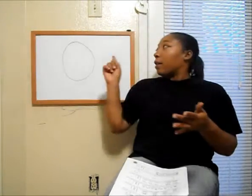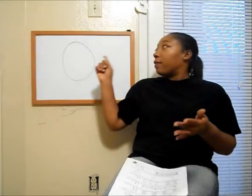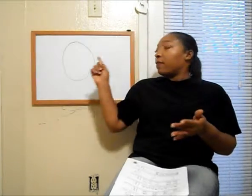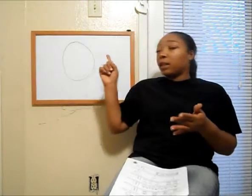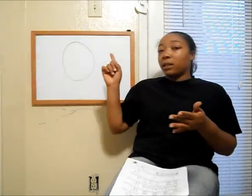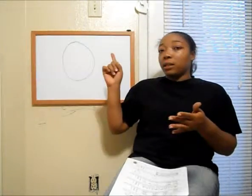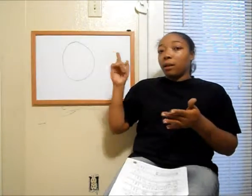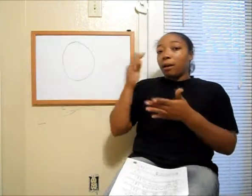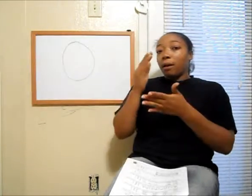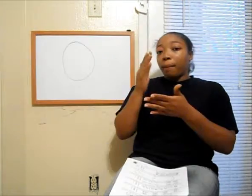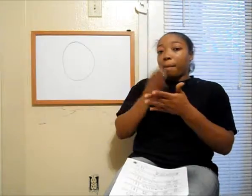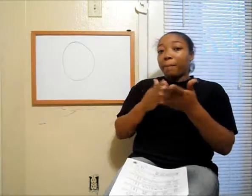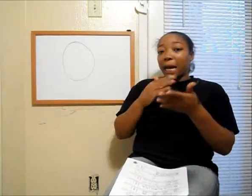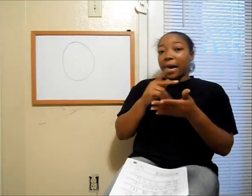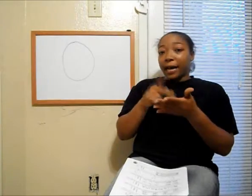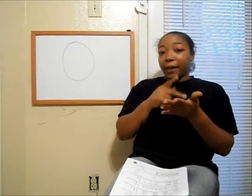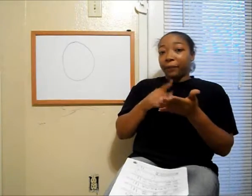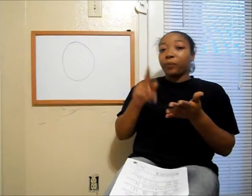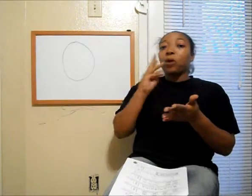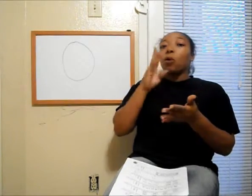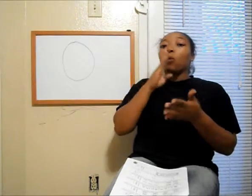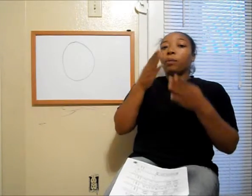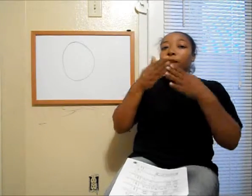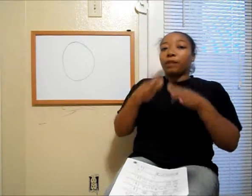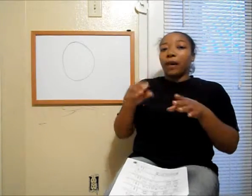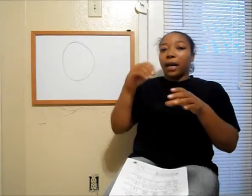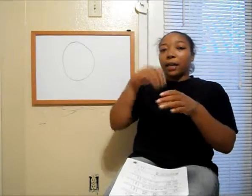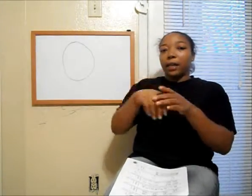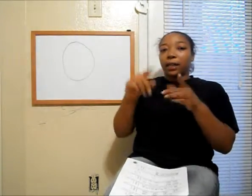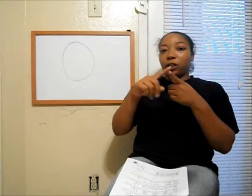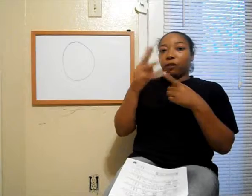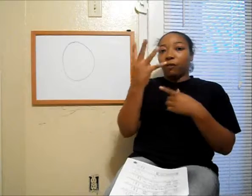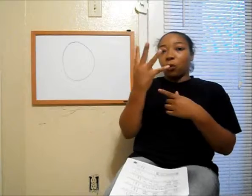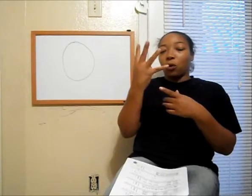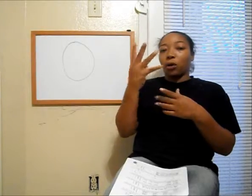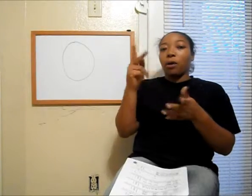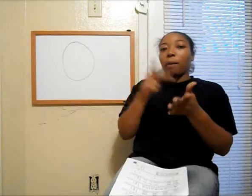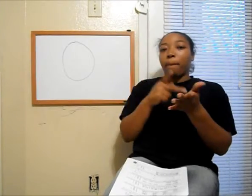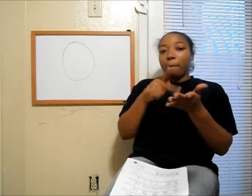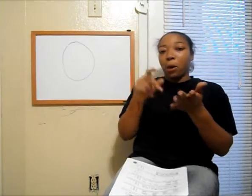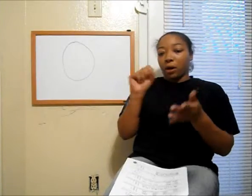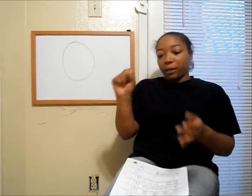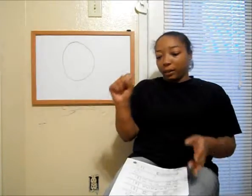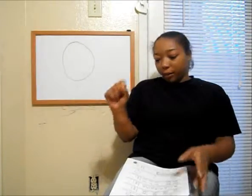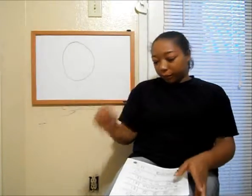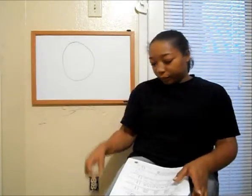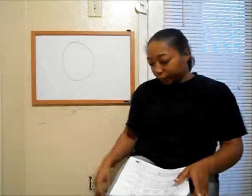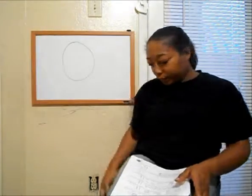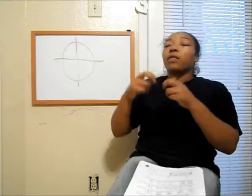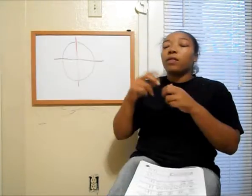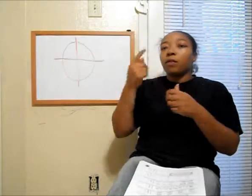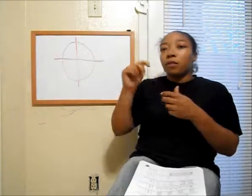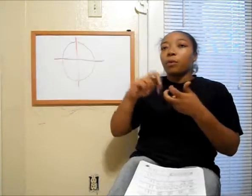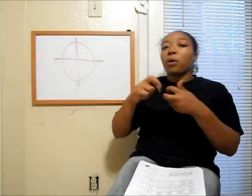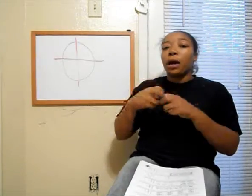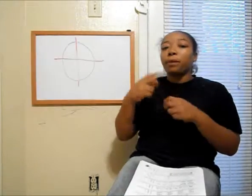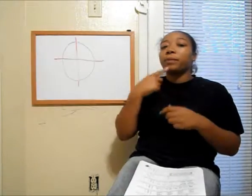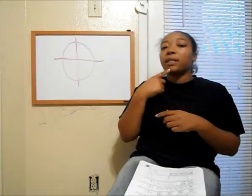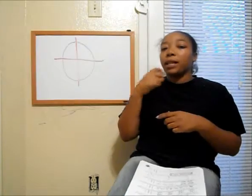that this pie will be divided into 4 parts. The problem